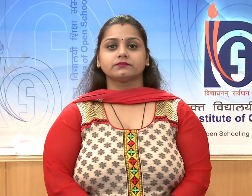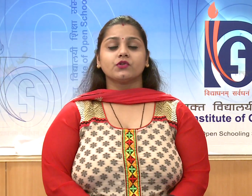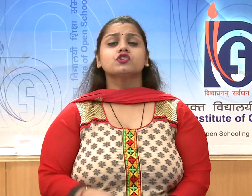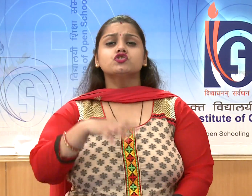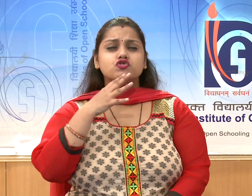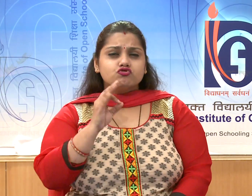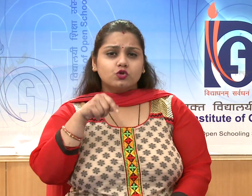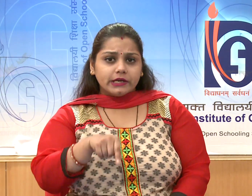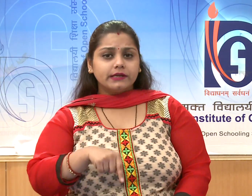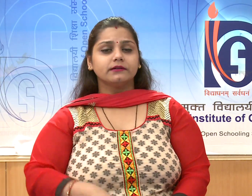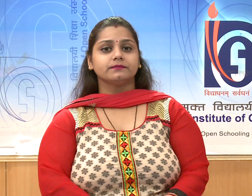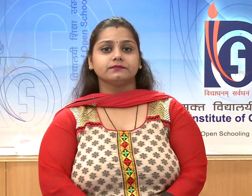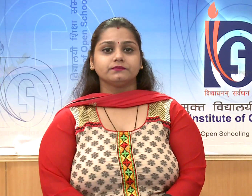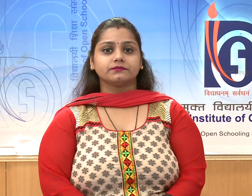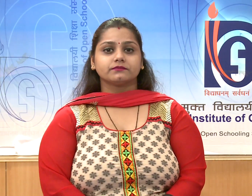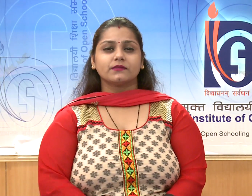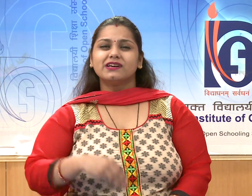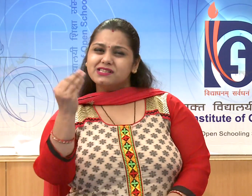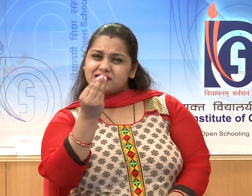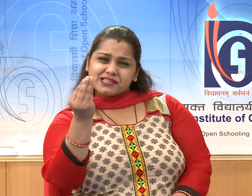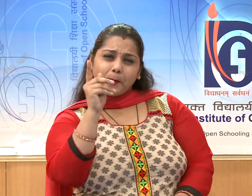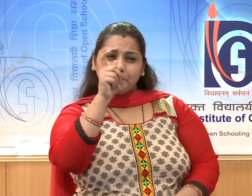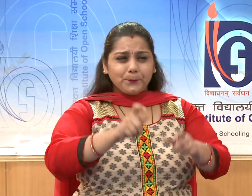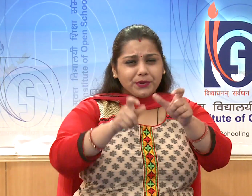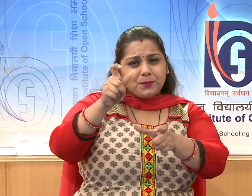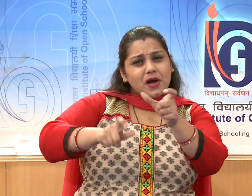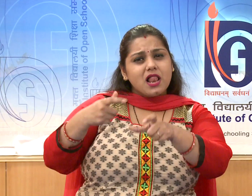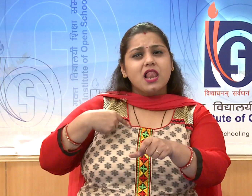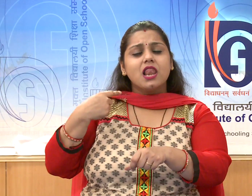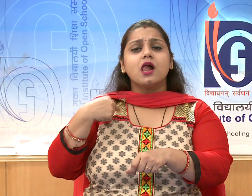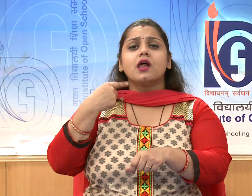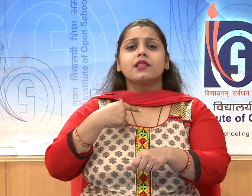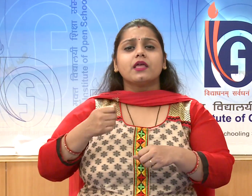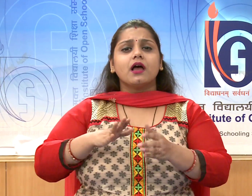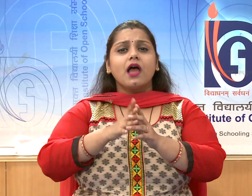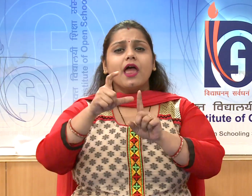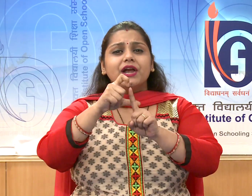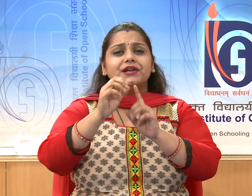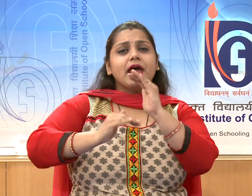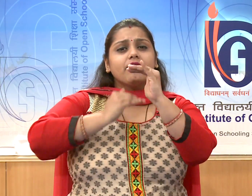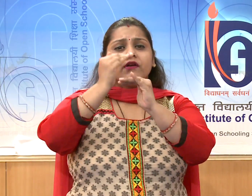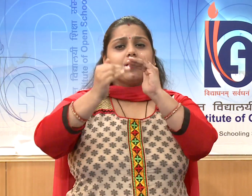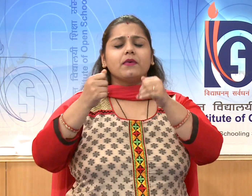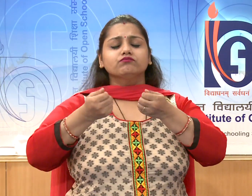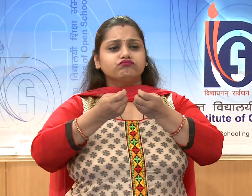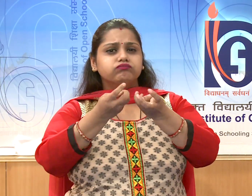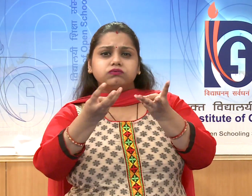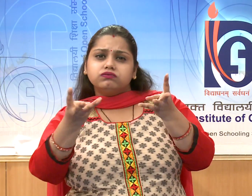In fact, some of these saints developed large following.